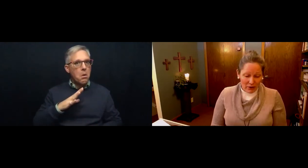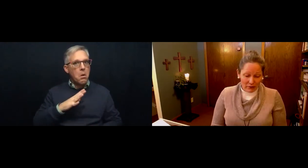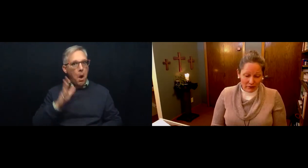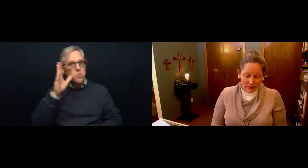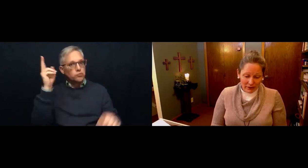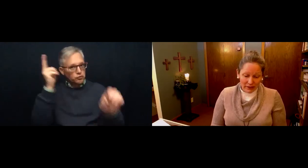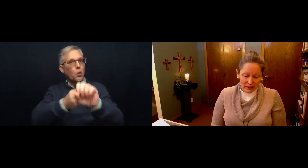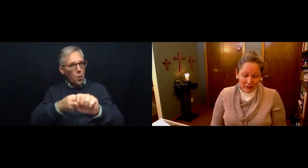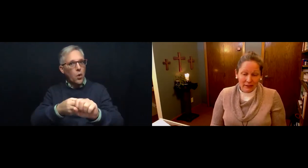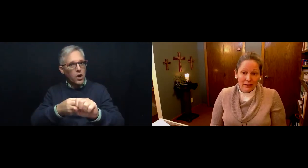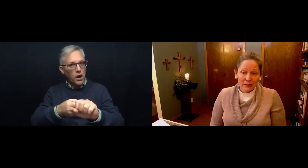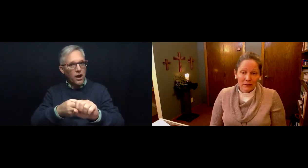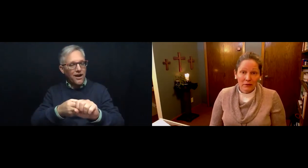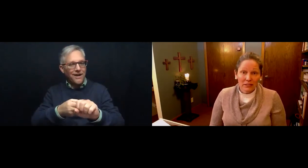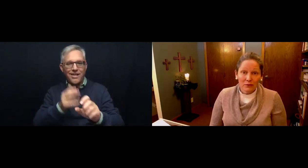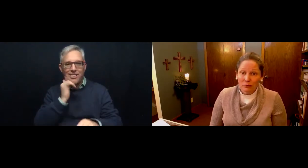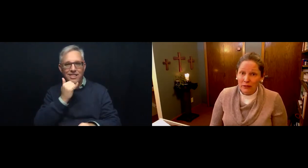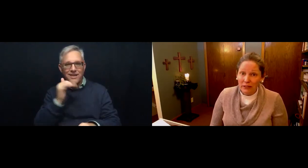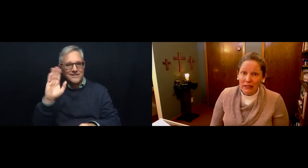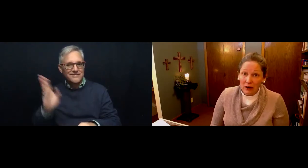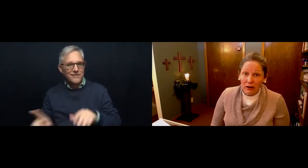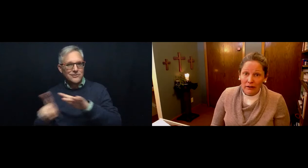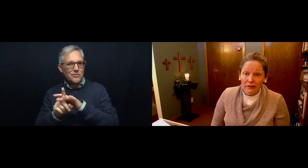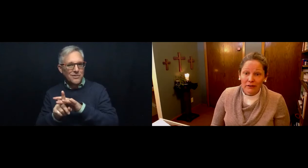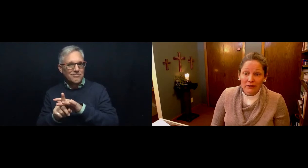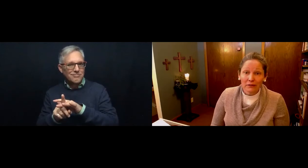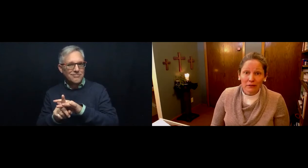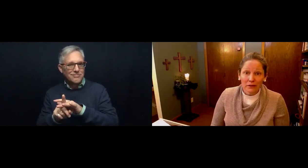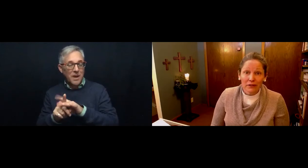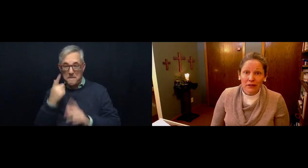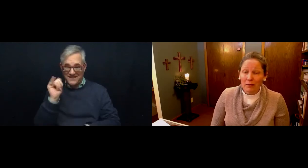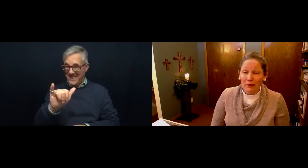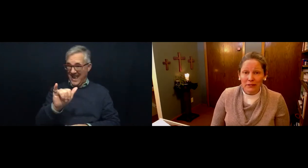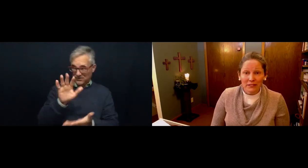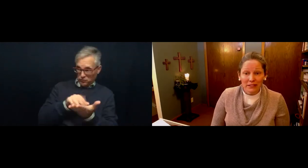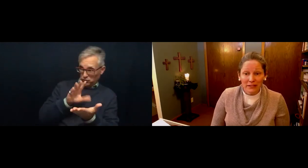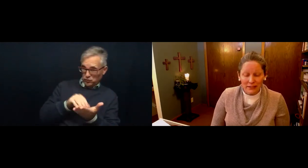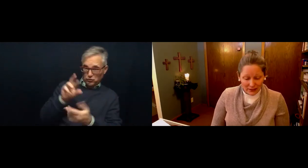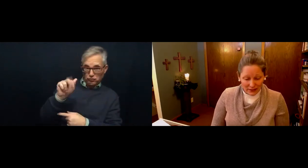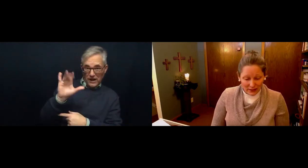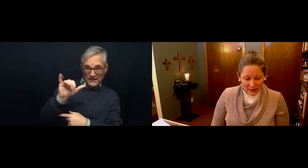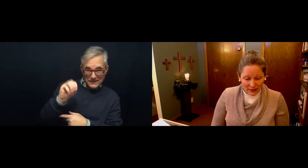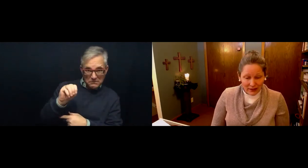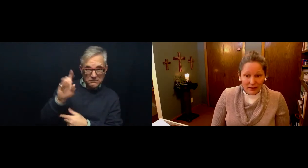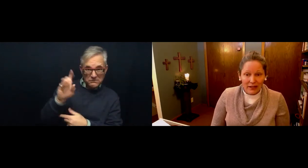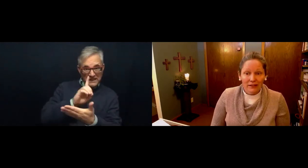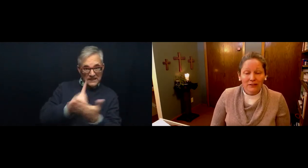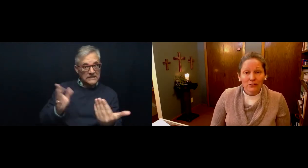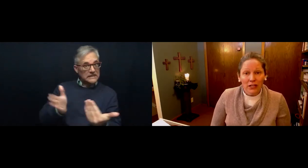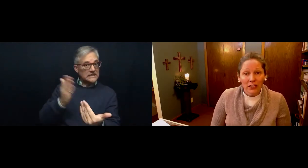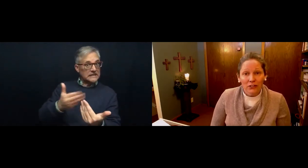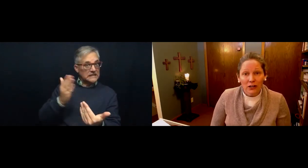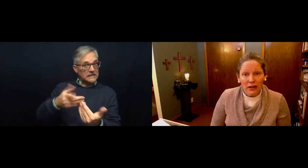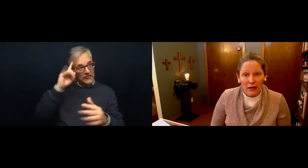back out because it's really hard to learn about these things and